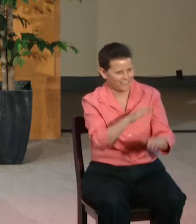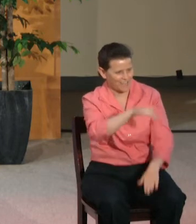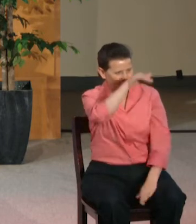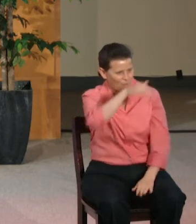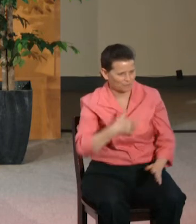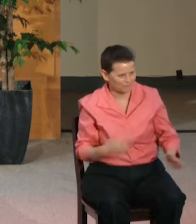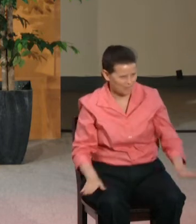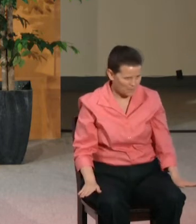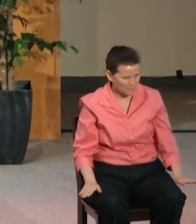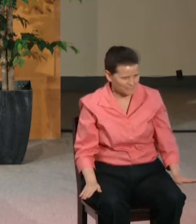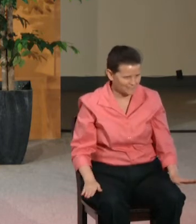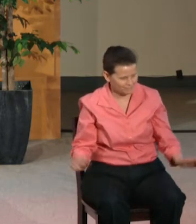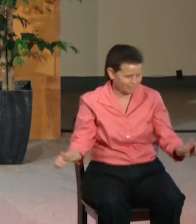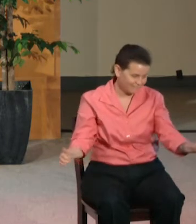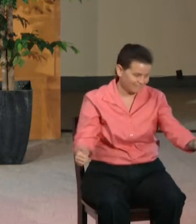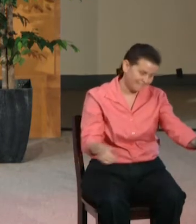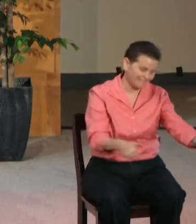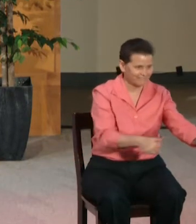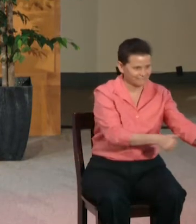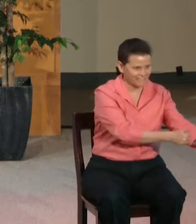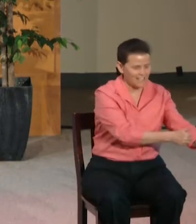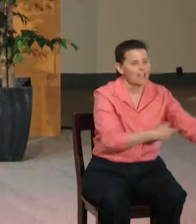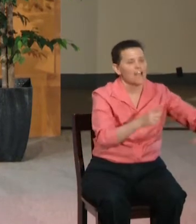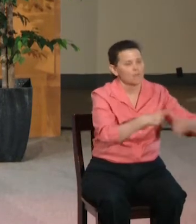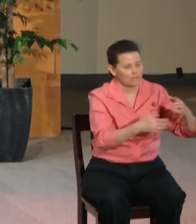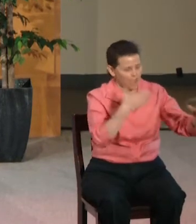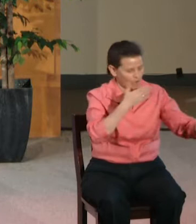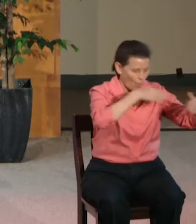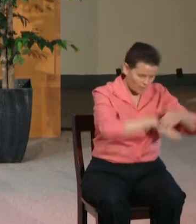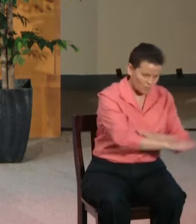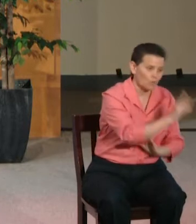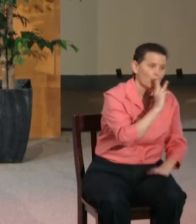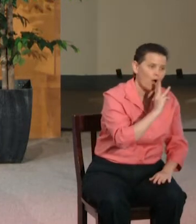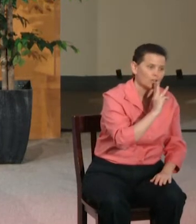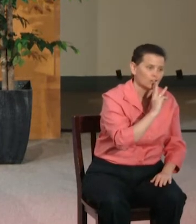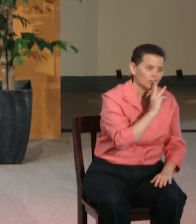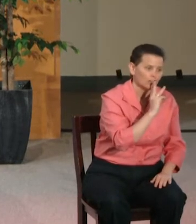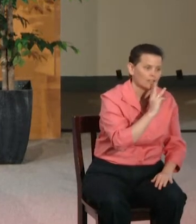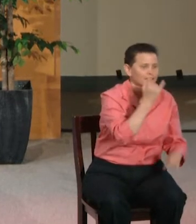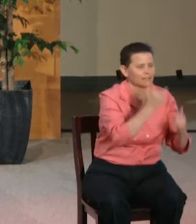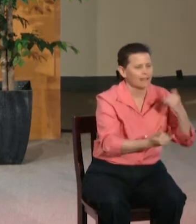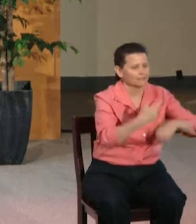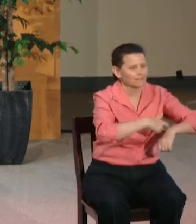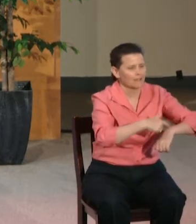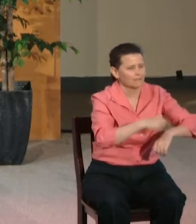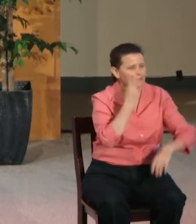zone. And then when the adults jump back into the water, that's the last time they see their